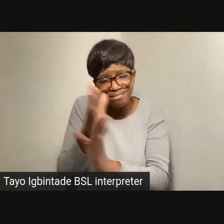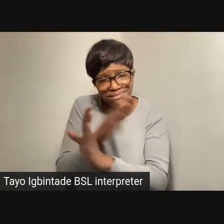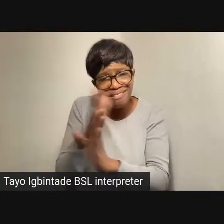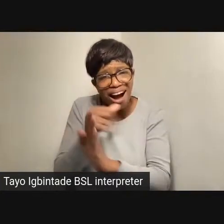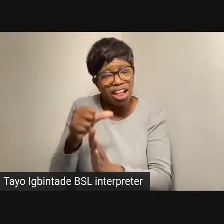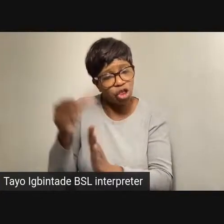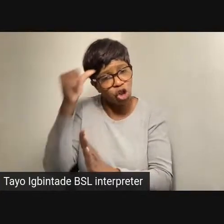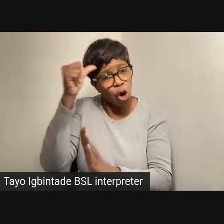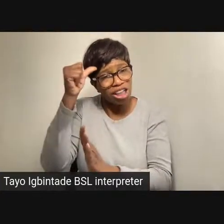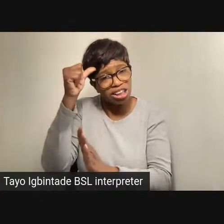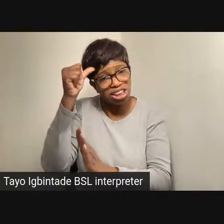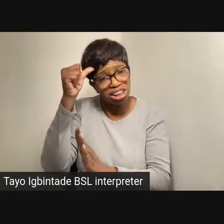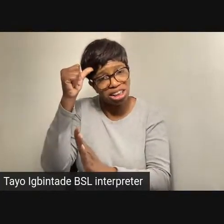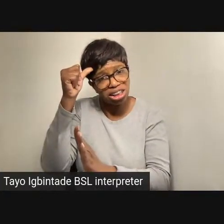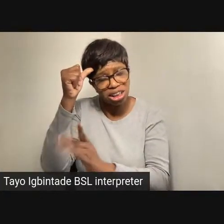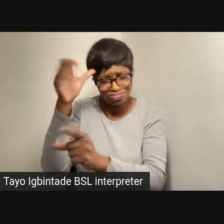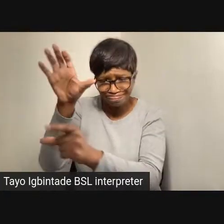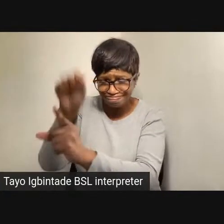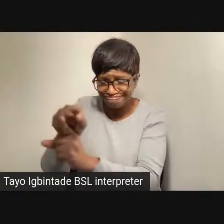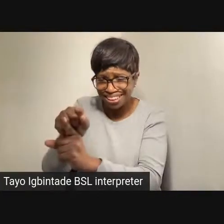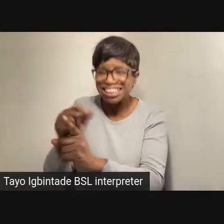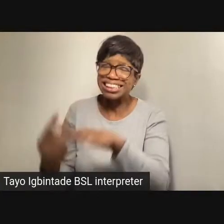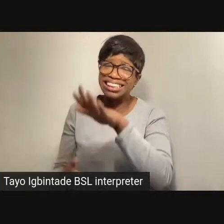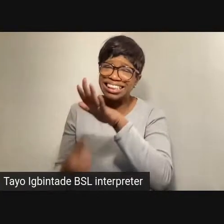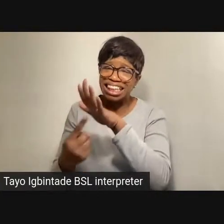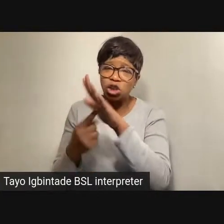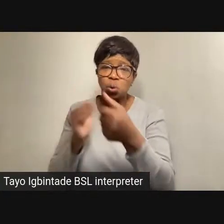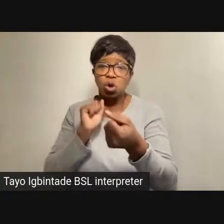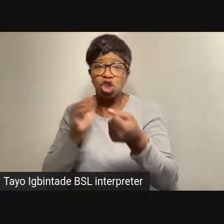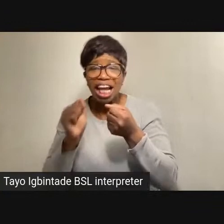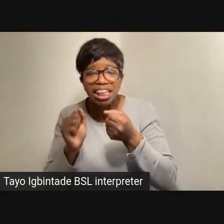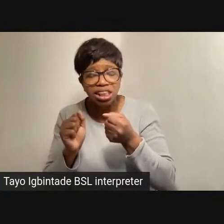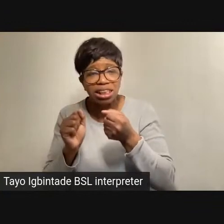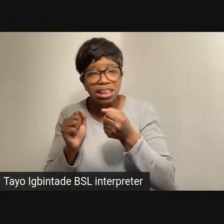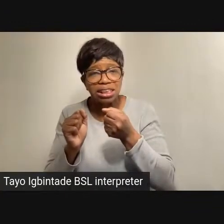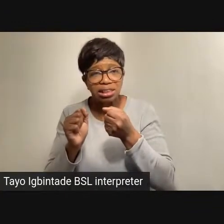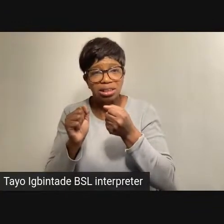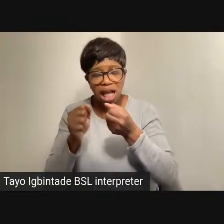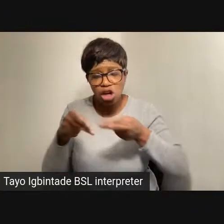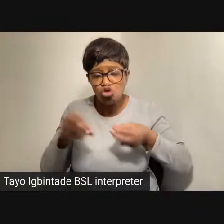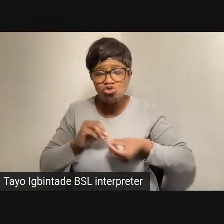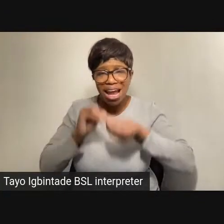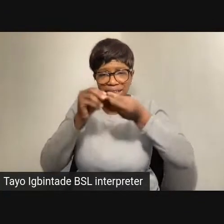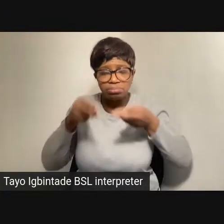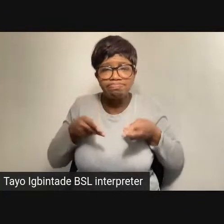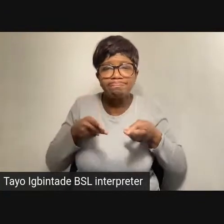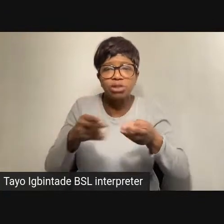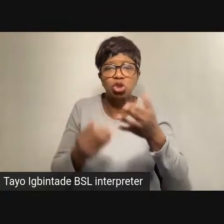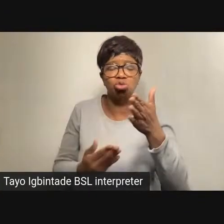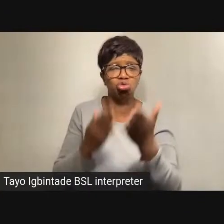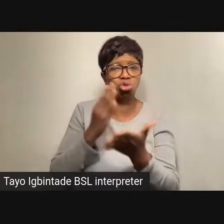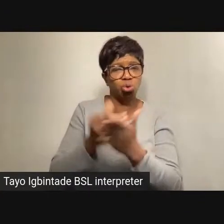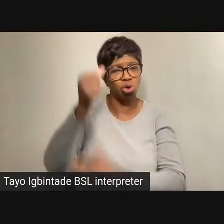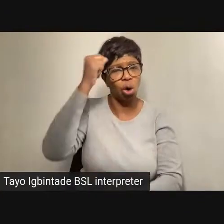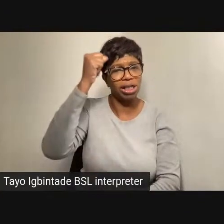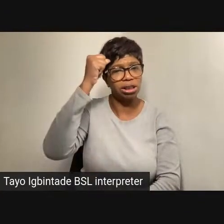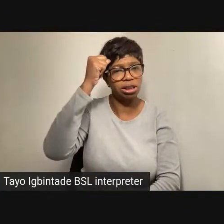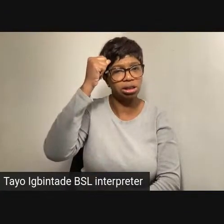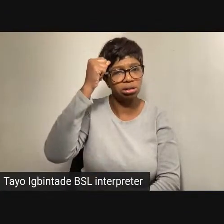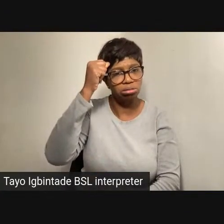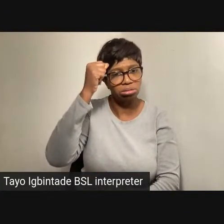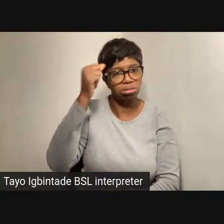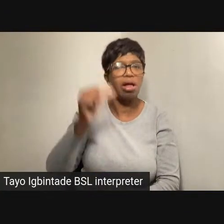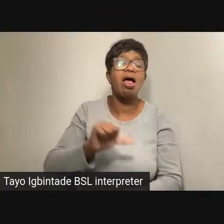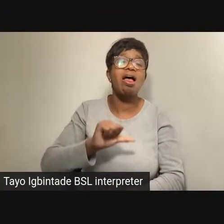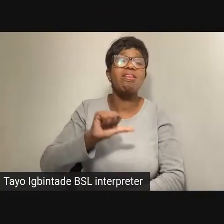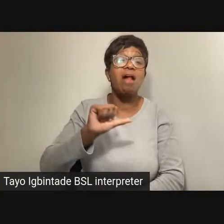to changing it and forging a path to true knowledge. Only then can we claim to